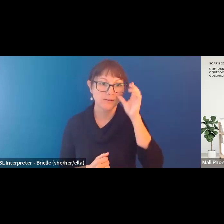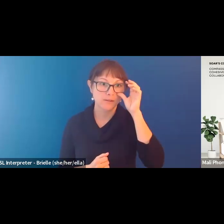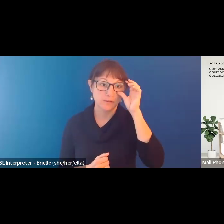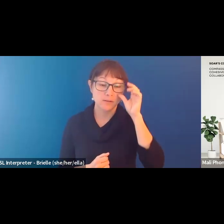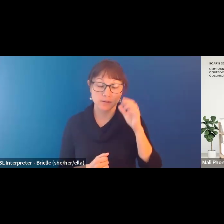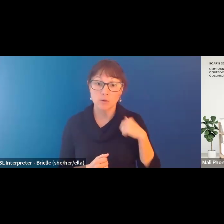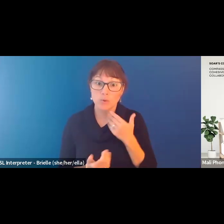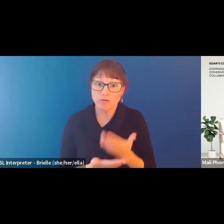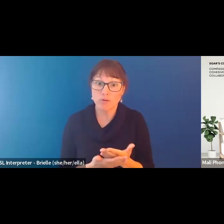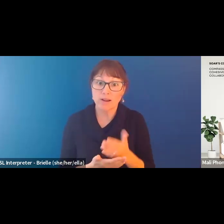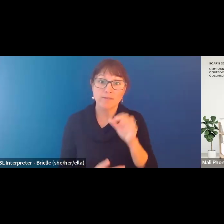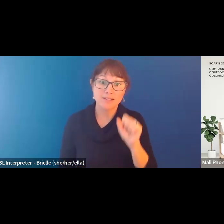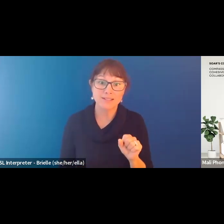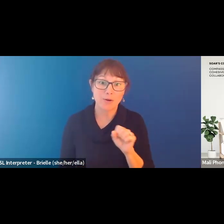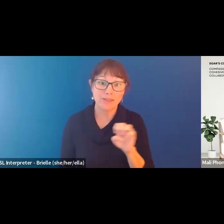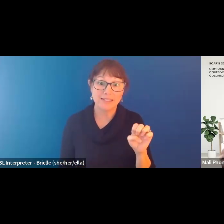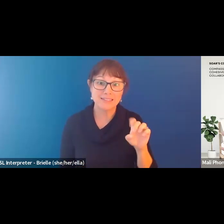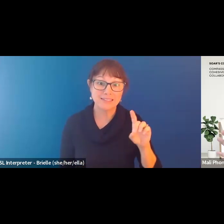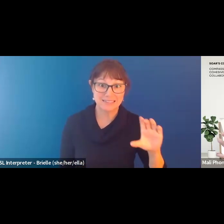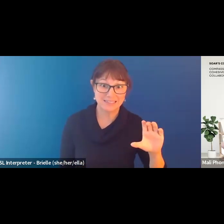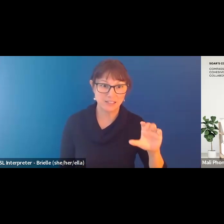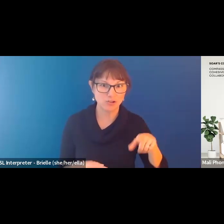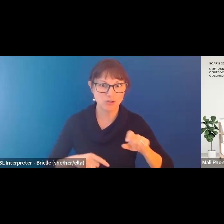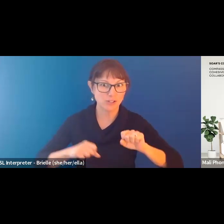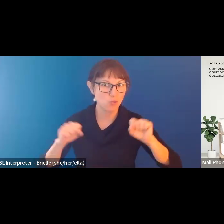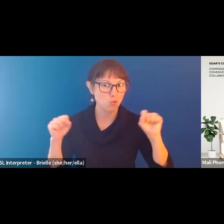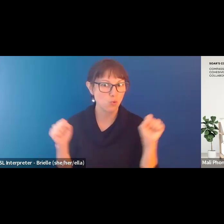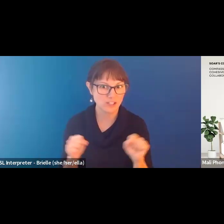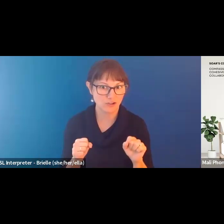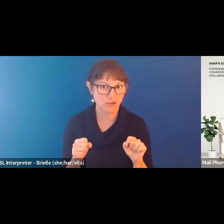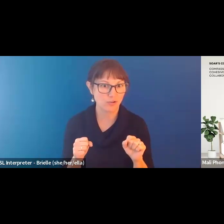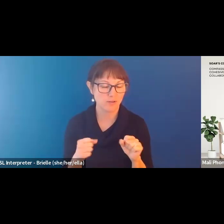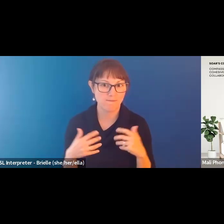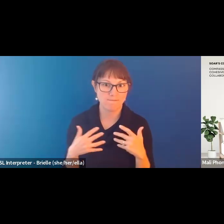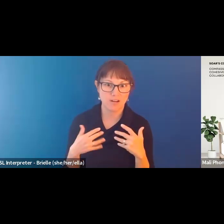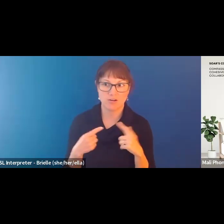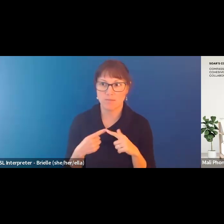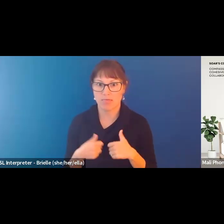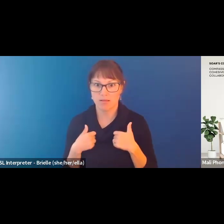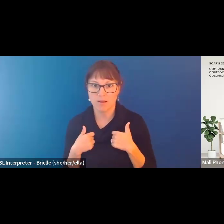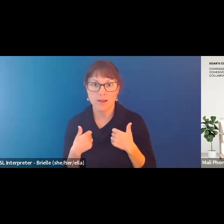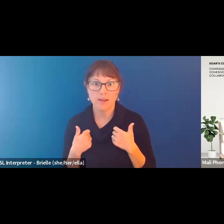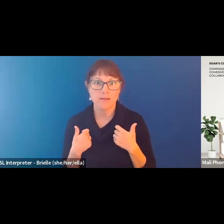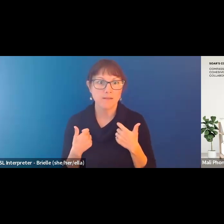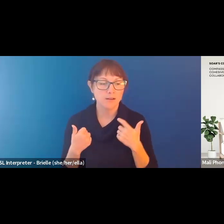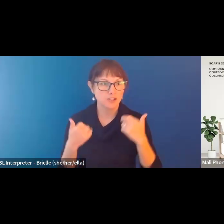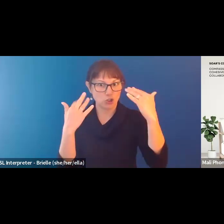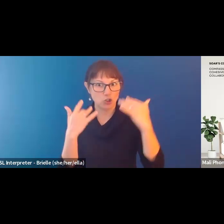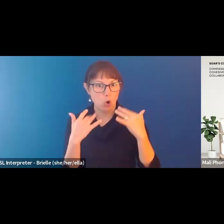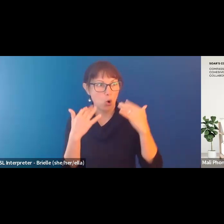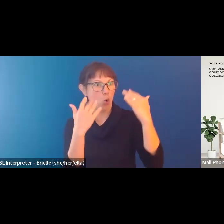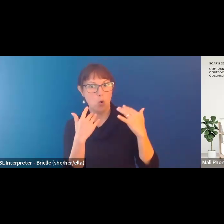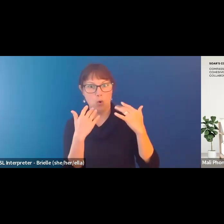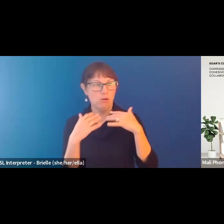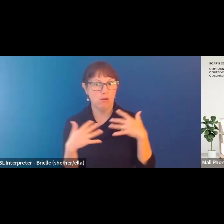We landed in Southeast DC in the dead of winter, fearful of the white flakes falling on our faces because my family